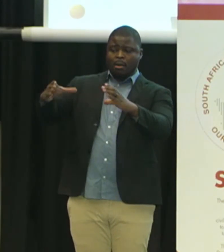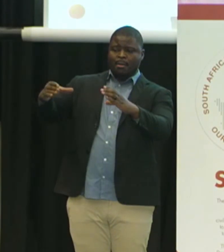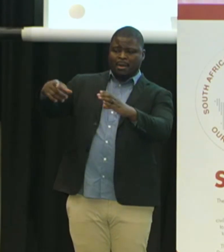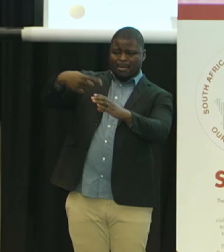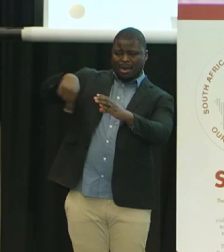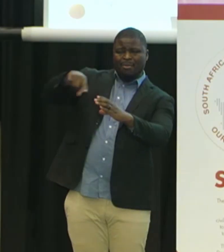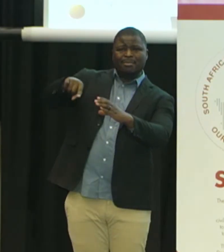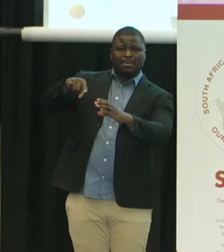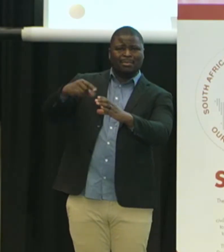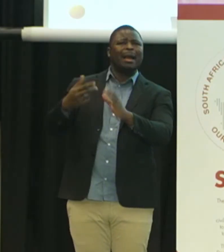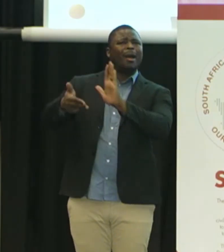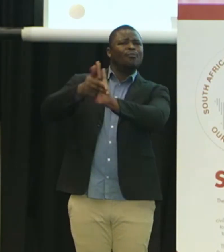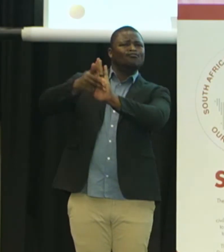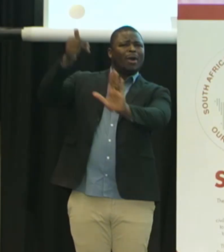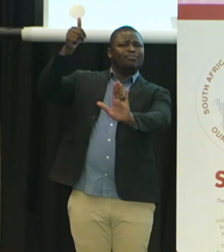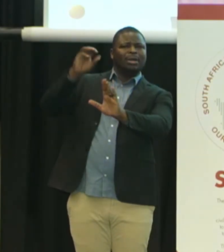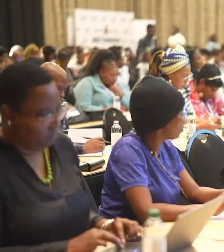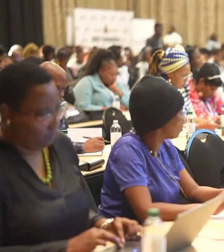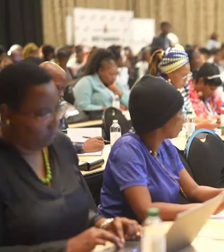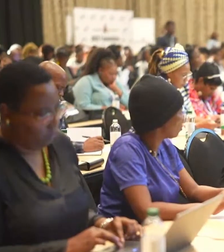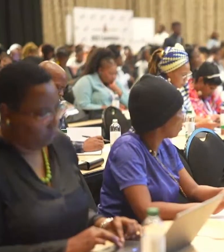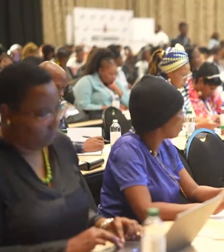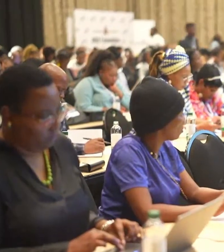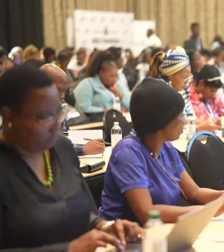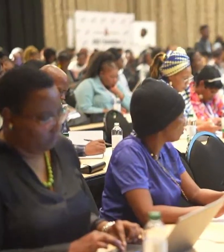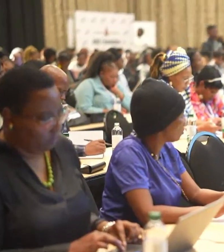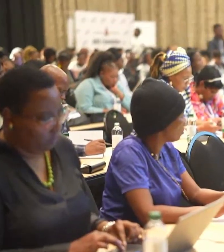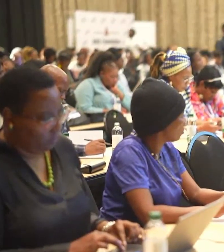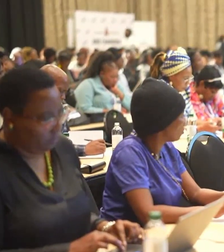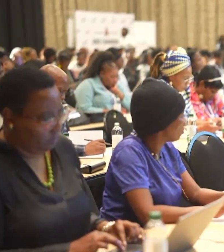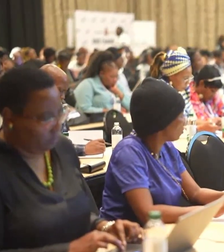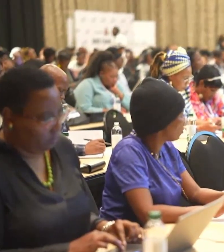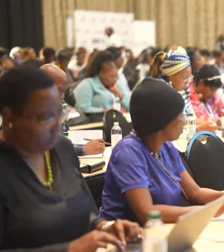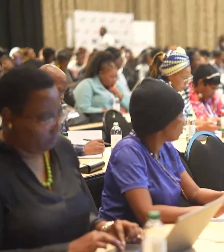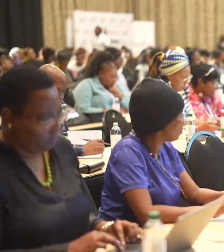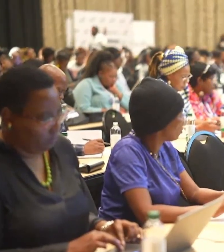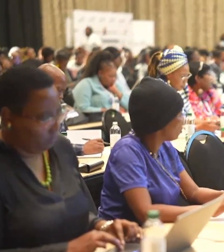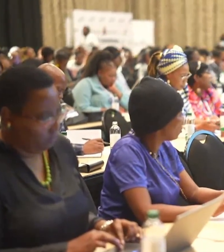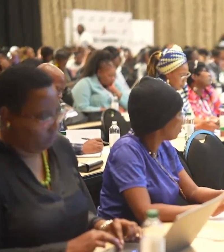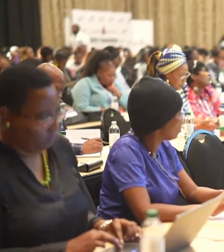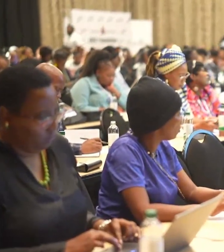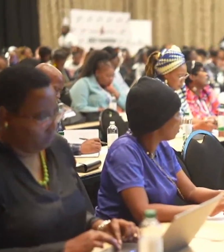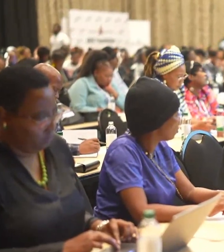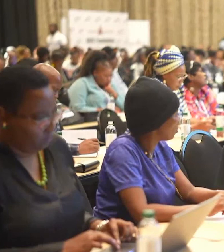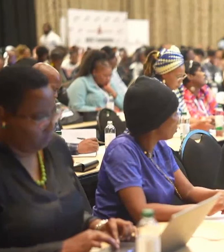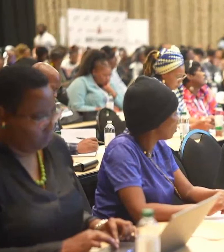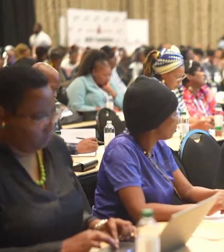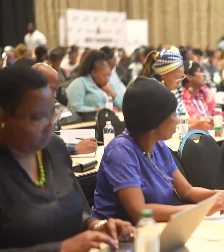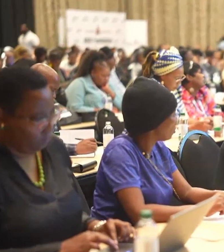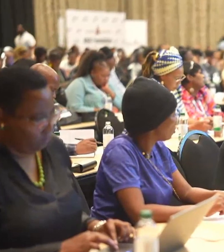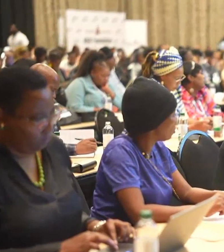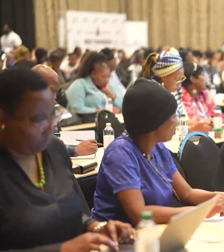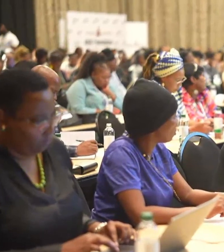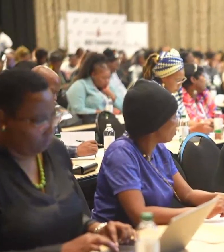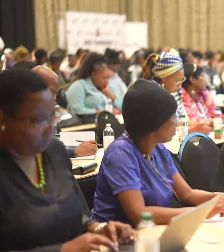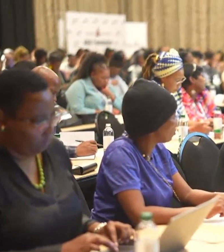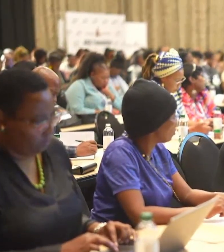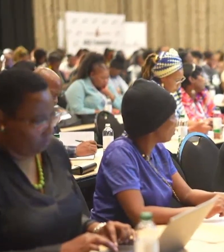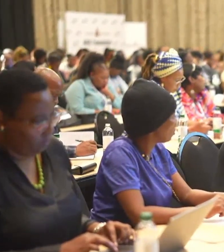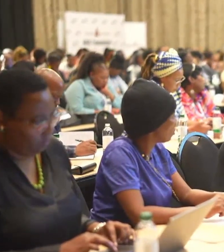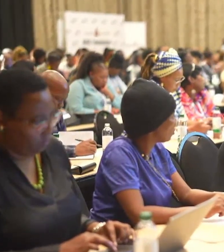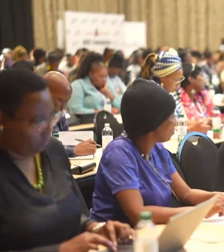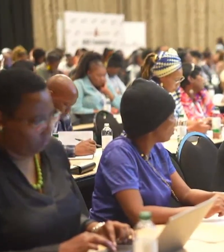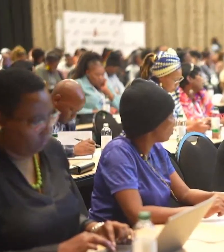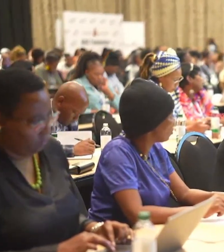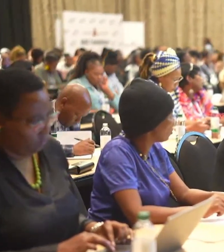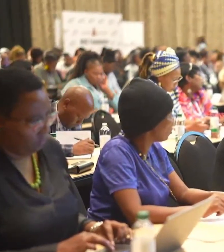a stigma in our communities, even in our healthcare facilities. So